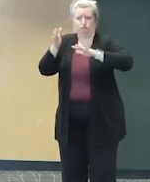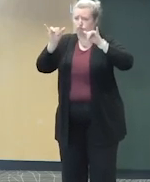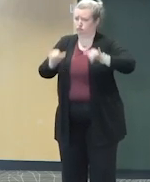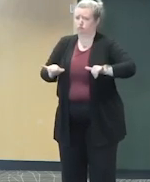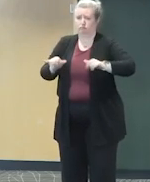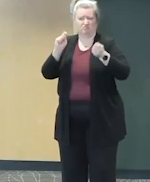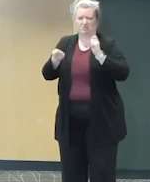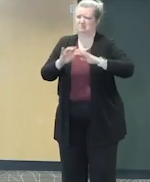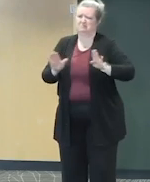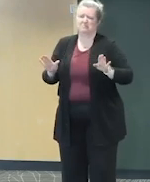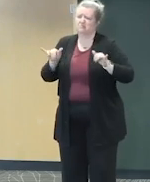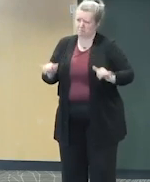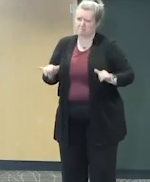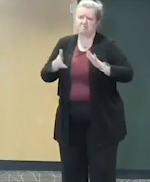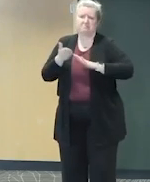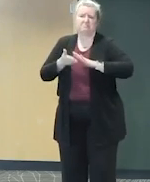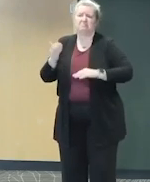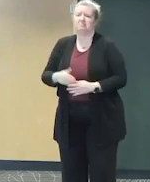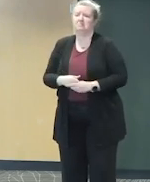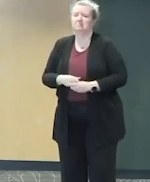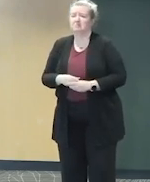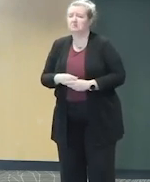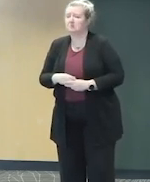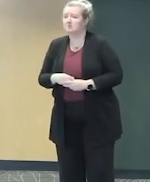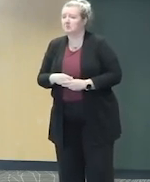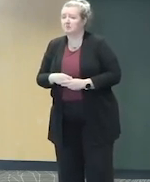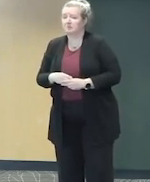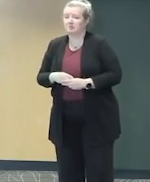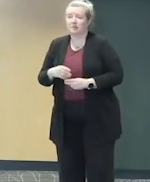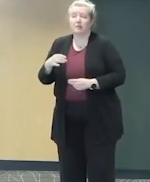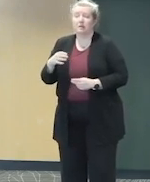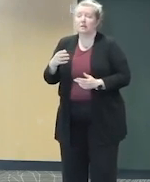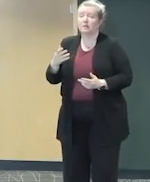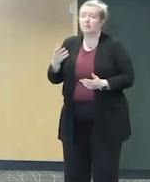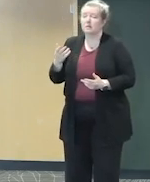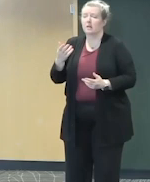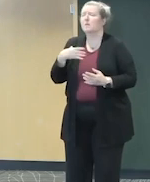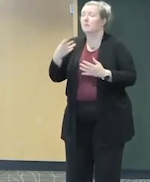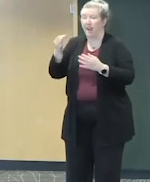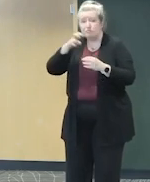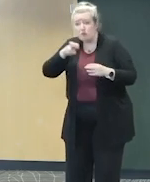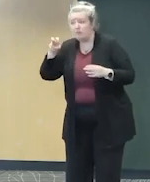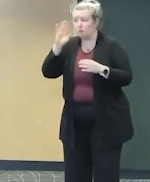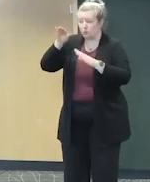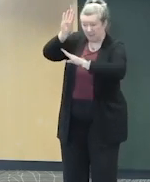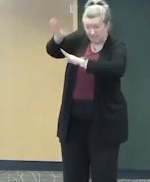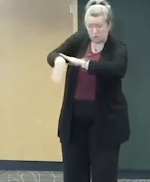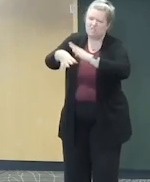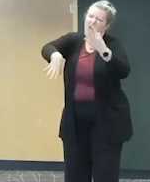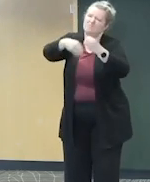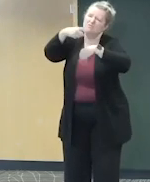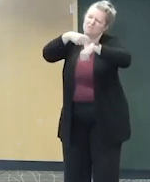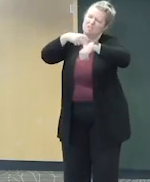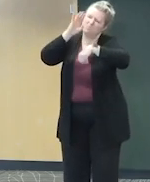Anyone planning to travel on New Jersey Transit during the storm is urged to allow extra time and to be extremely careful traveling in and